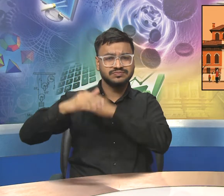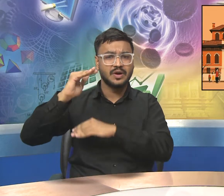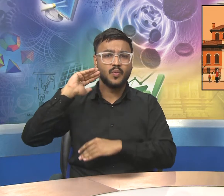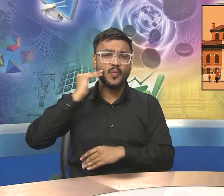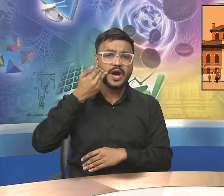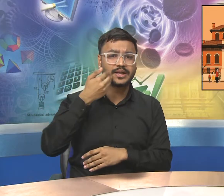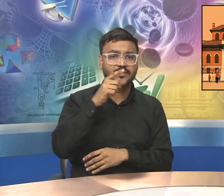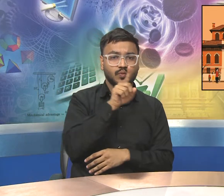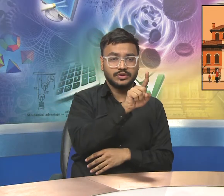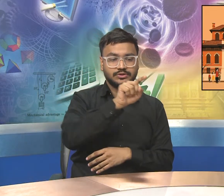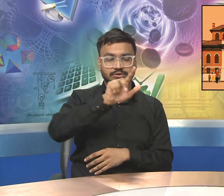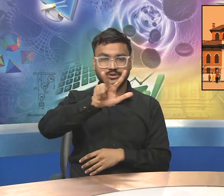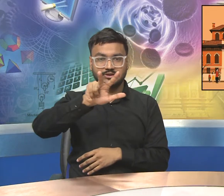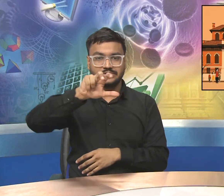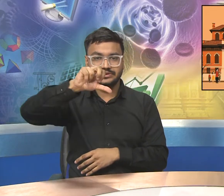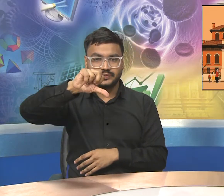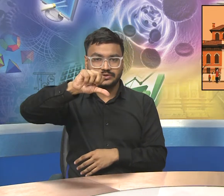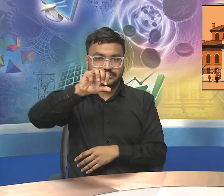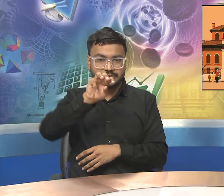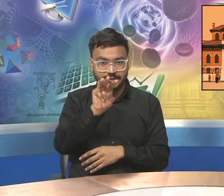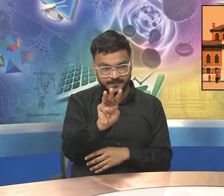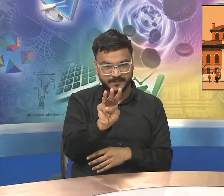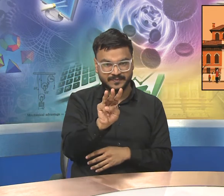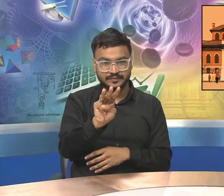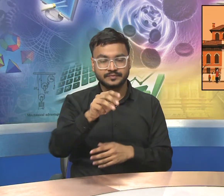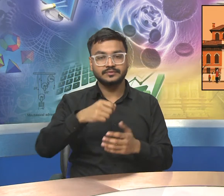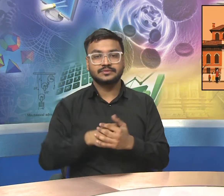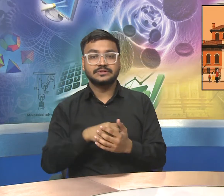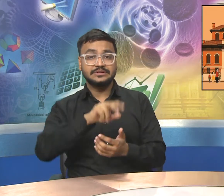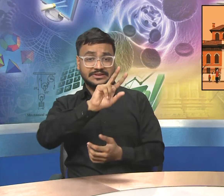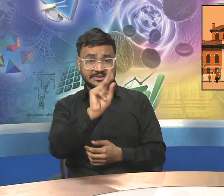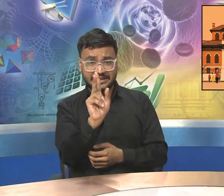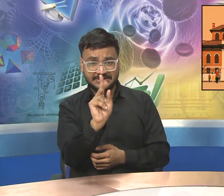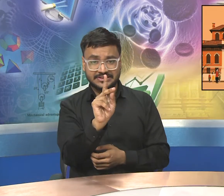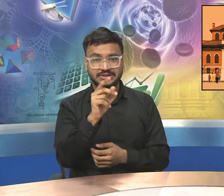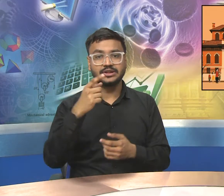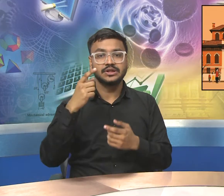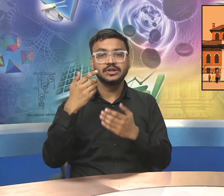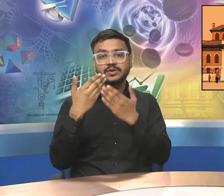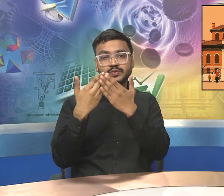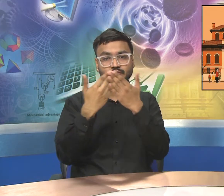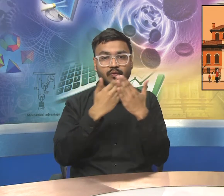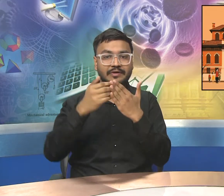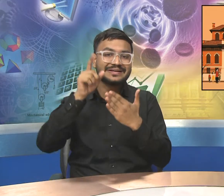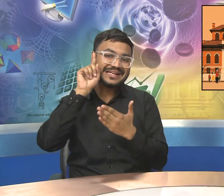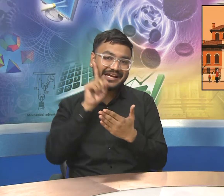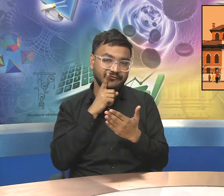Second deaf school opened in Kolkata, which is in 1893.